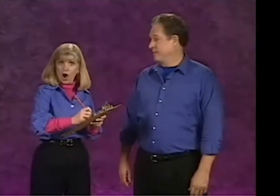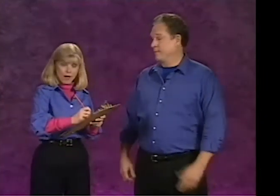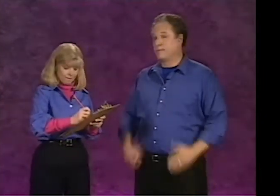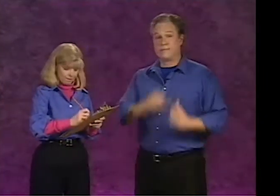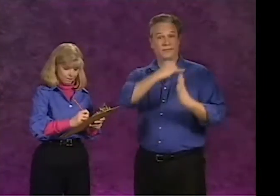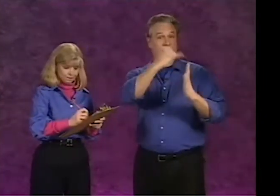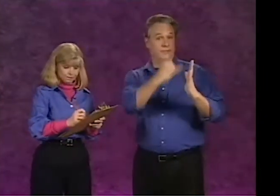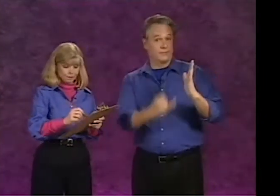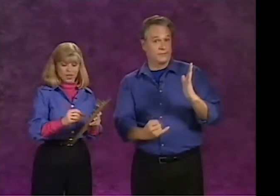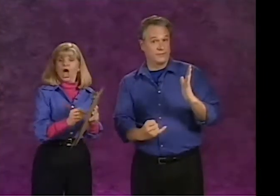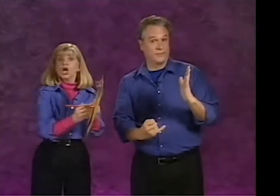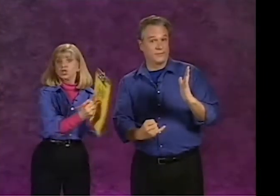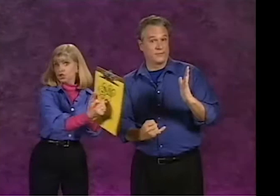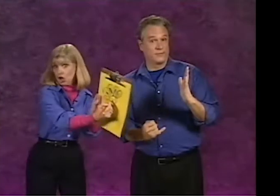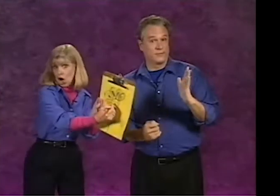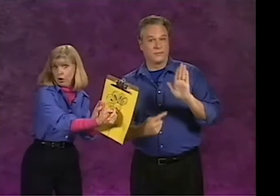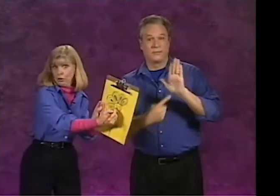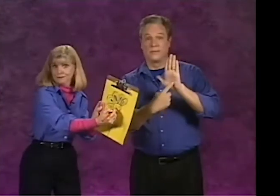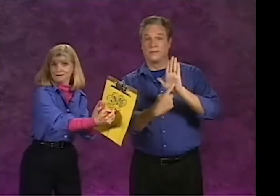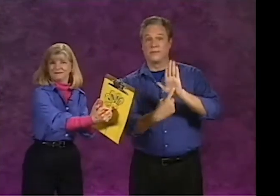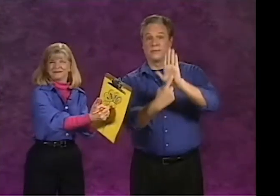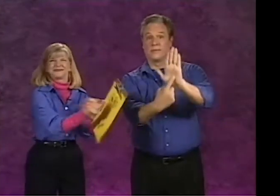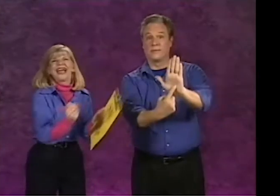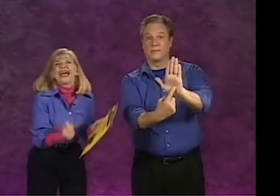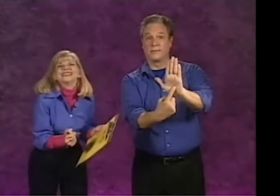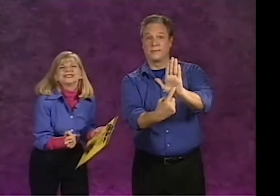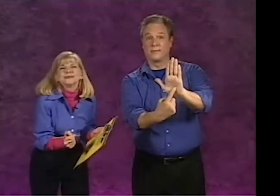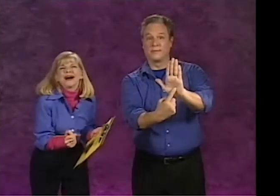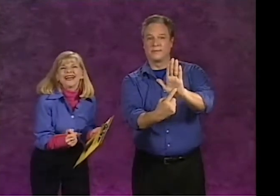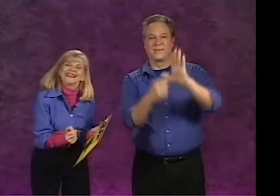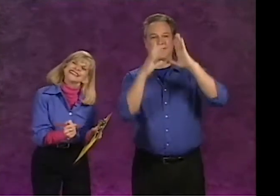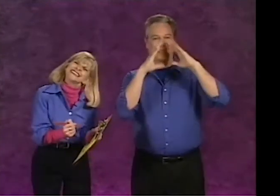draw, show, and smile,